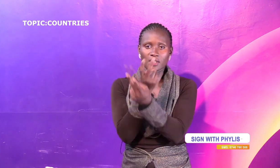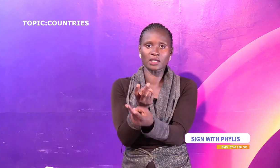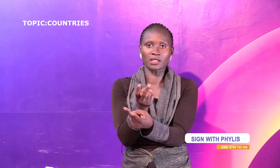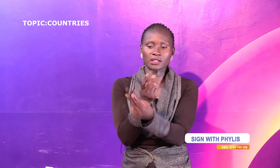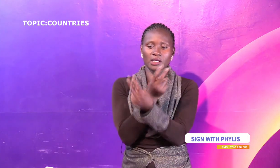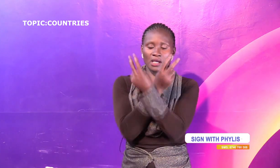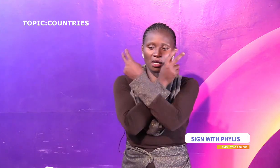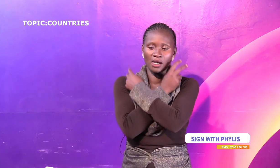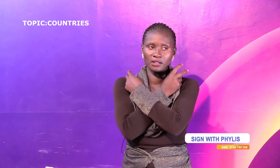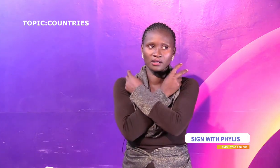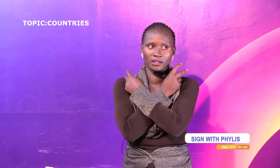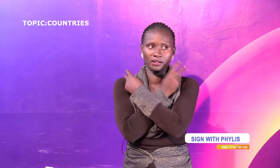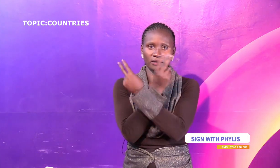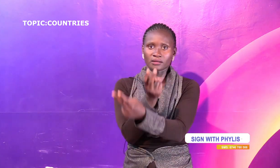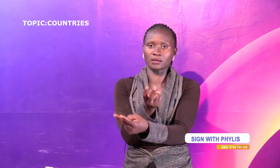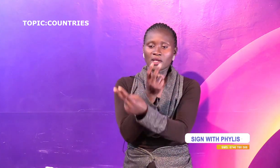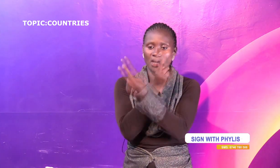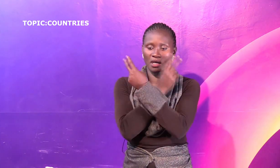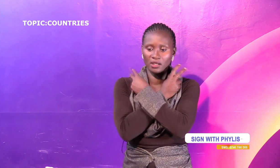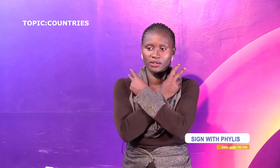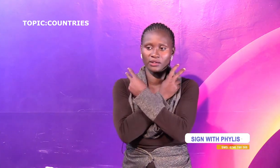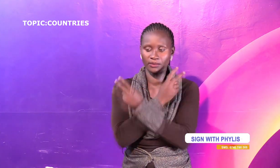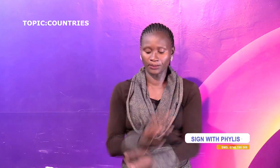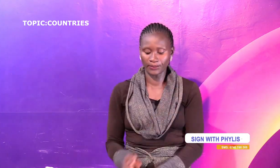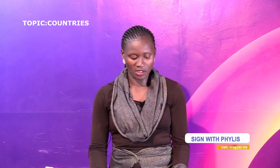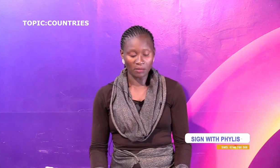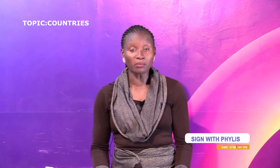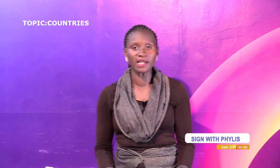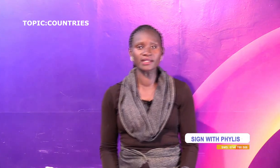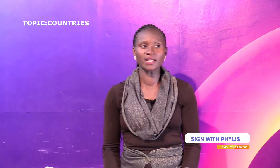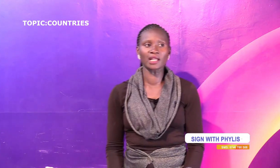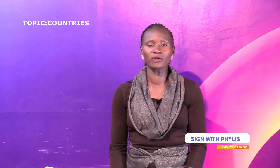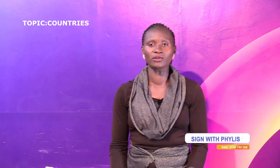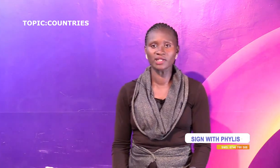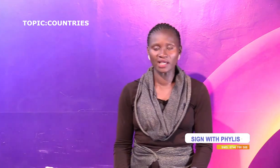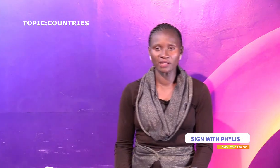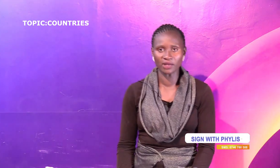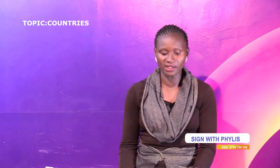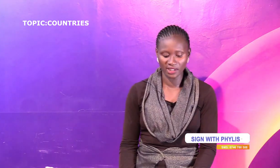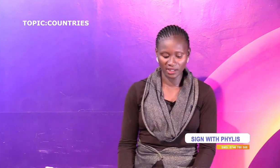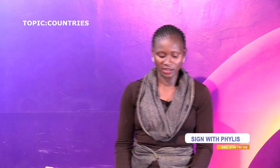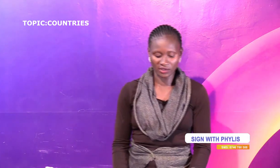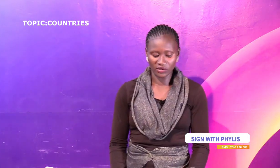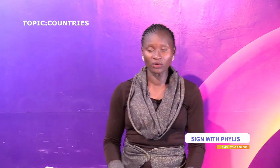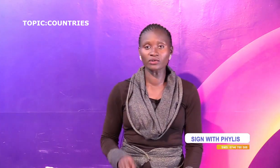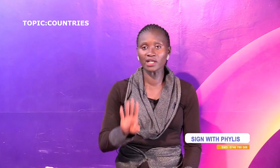please, Austria, Austria. Brazil. How do we sign Brazil? So using letter